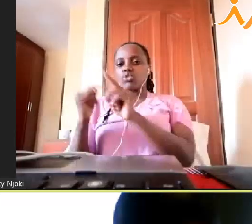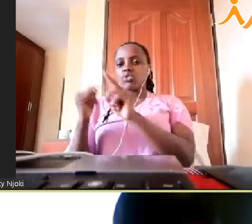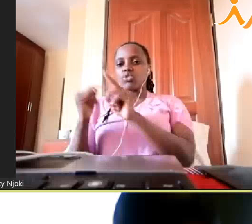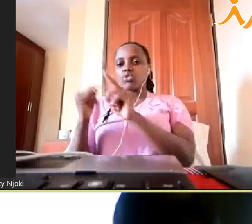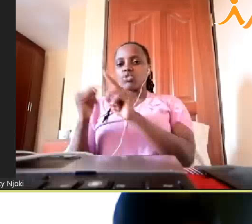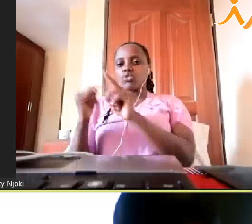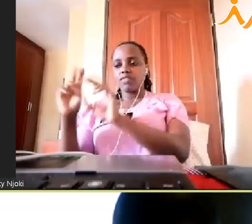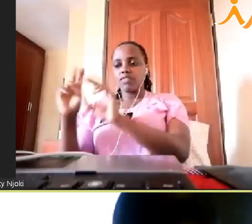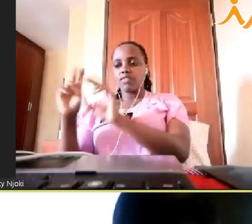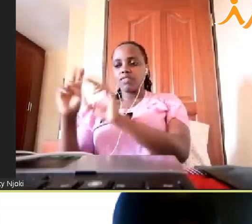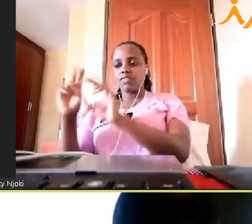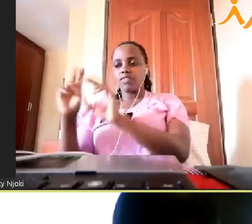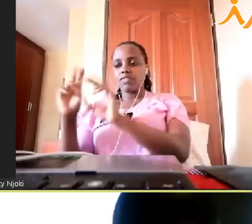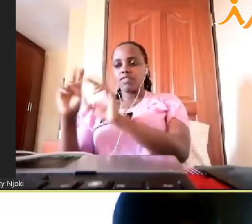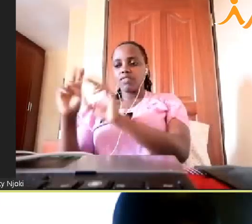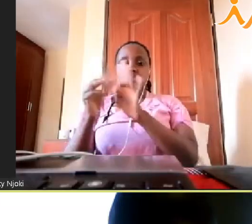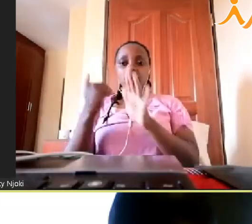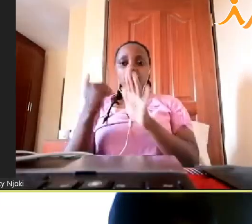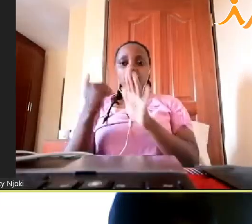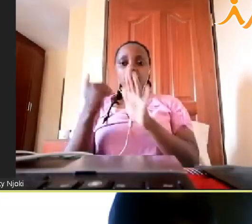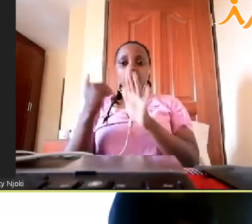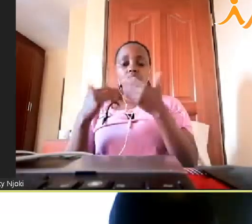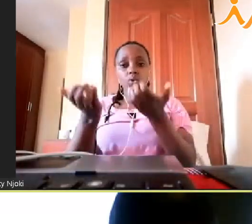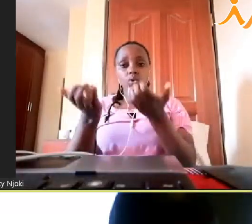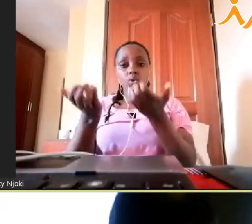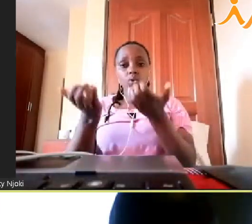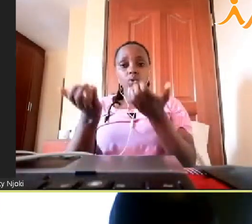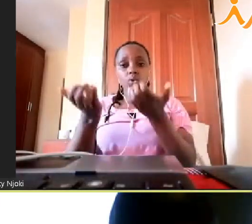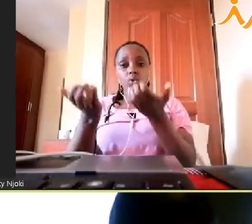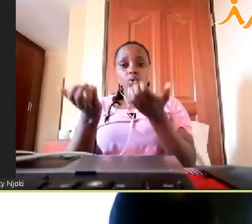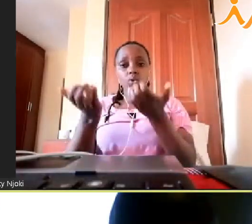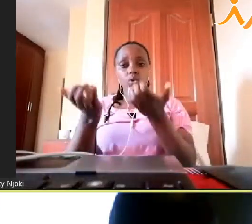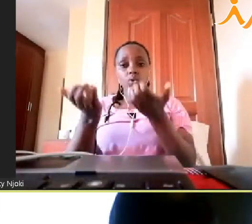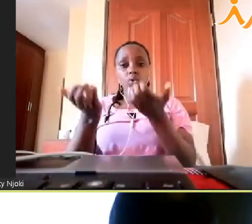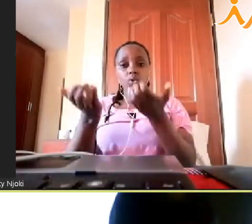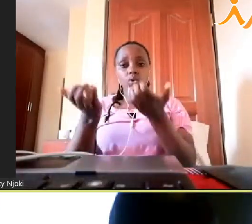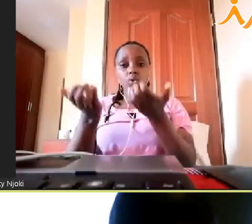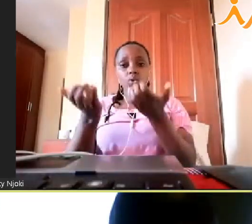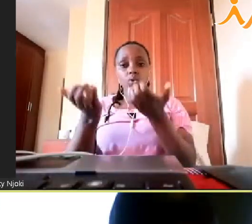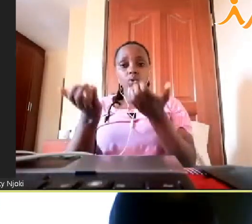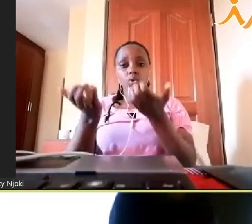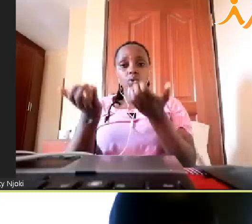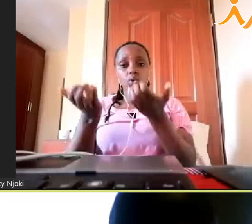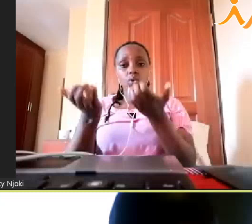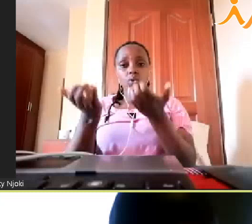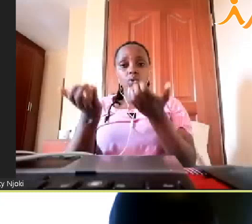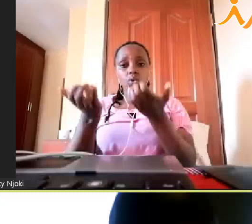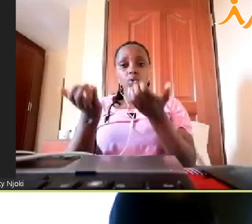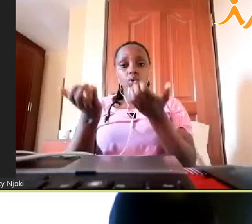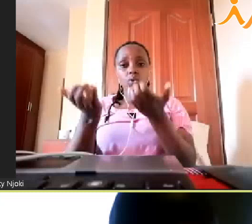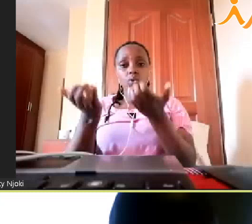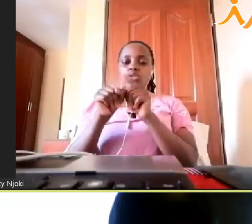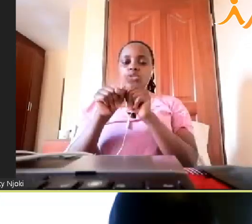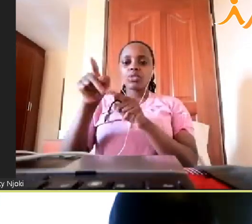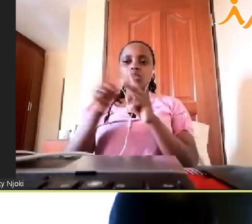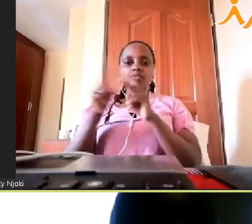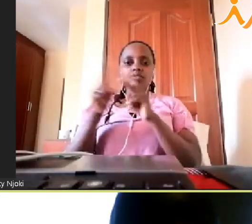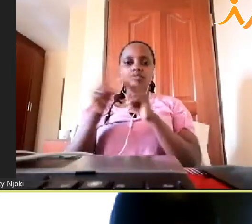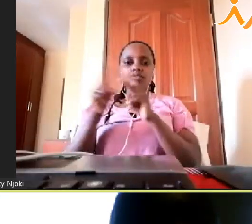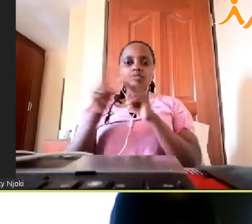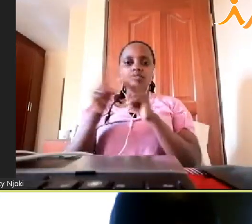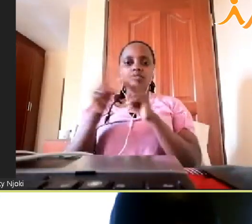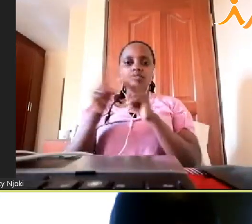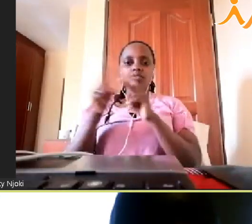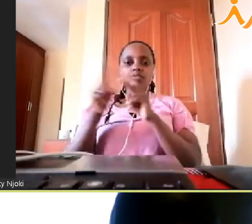is good representation of what needs to be shared into the report. And it was a very interesting